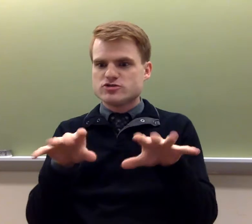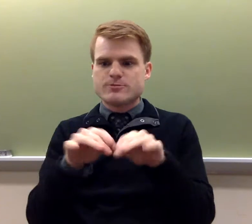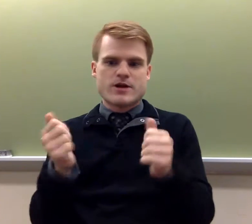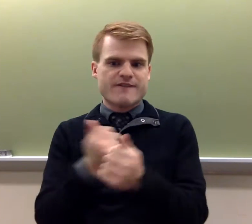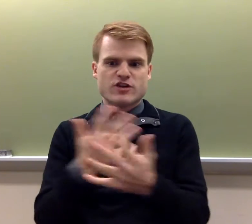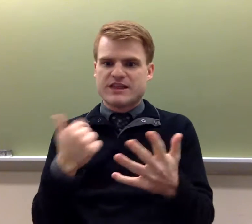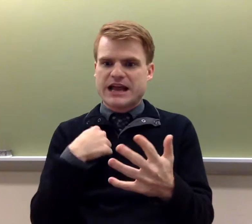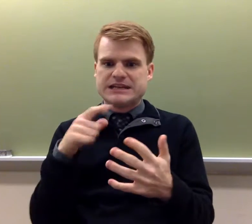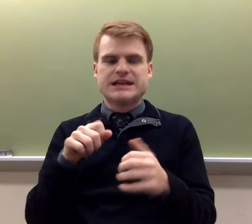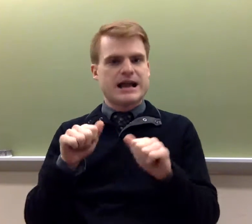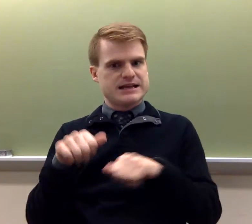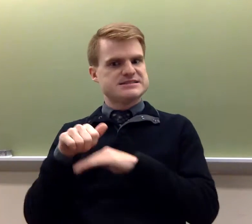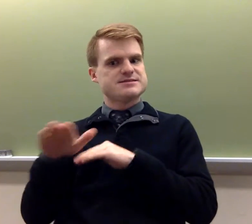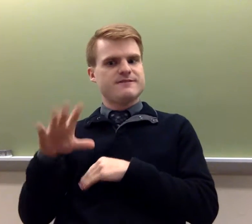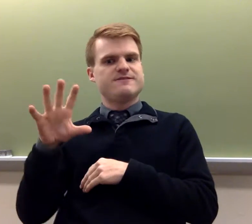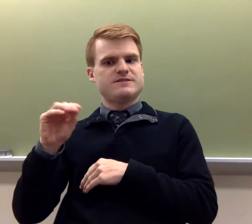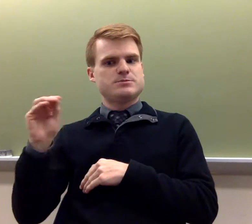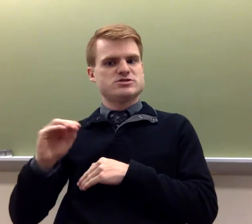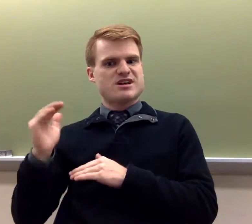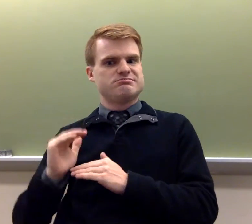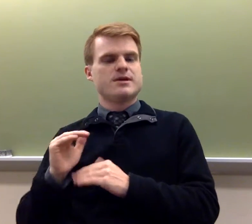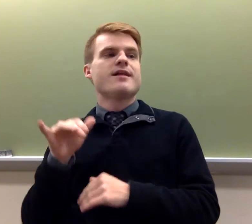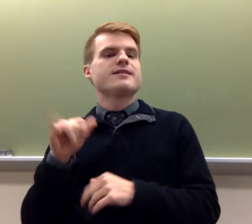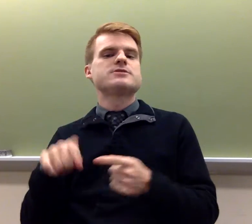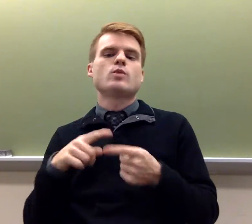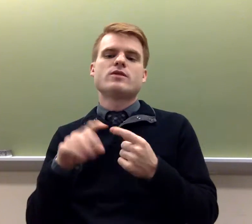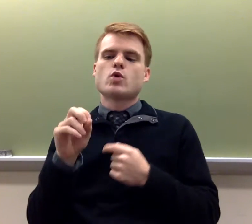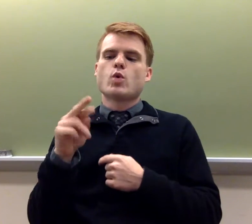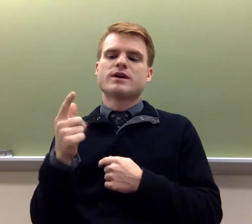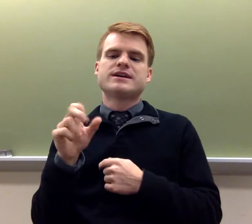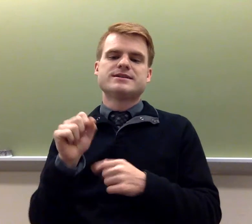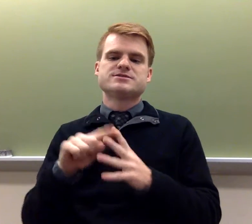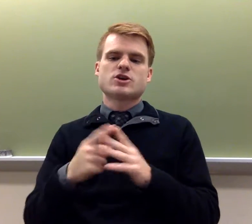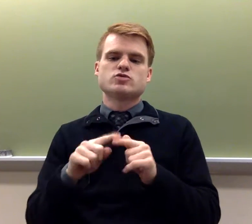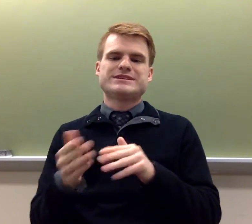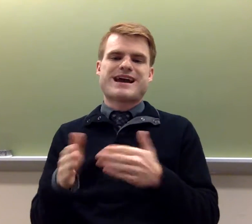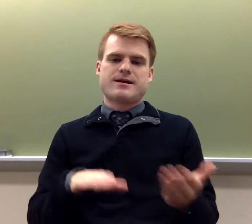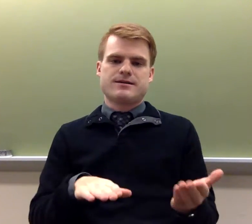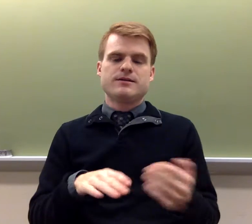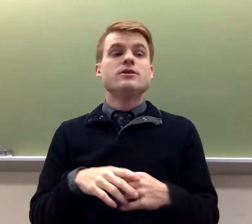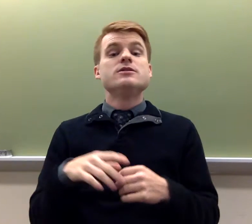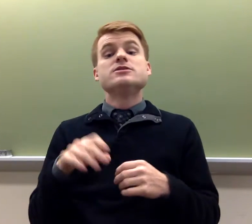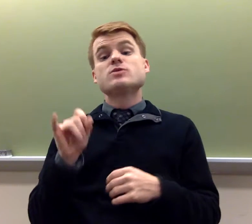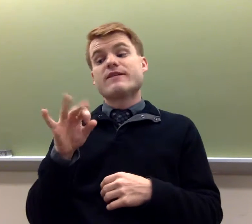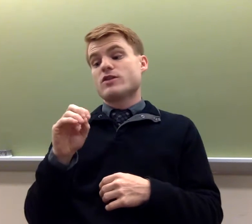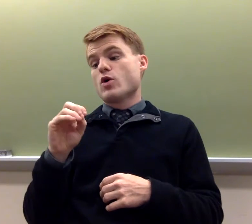it. That's when those organs begin to die. So if the liver is overloaded with